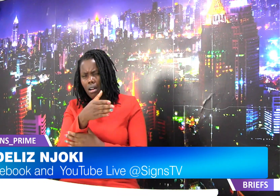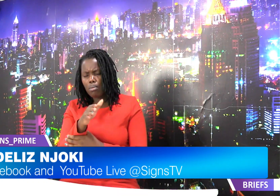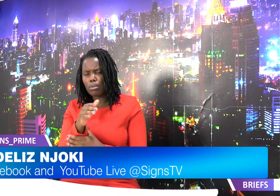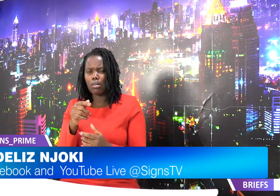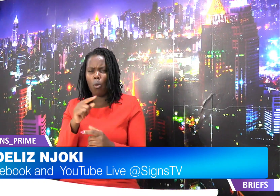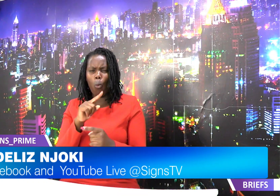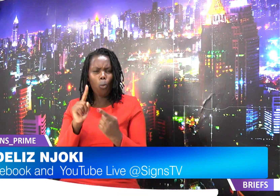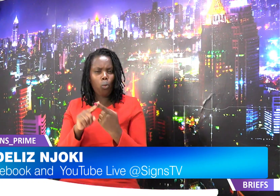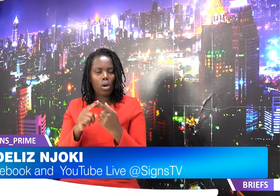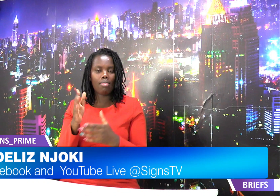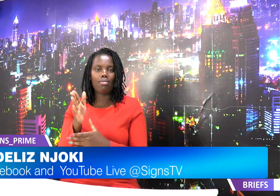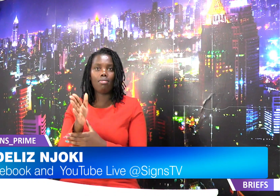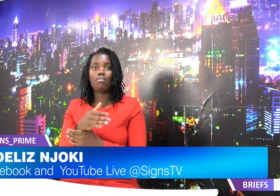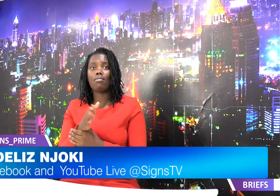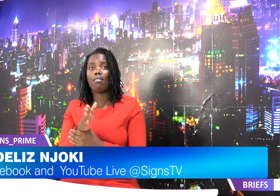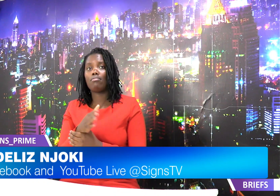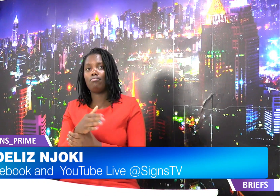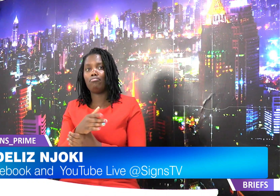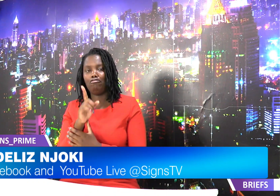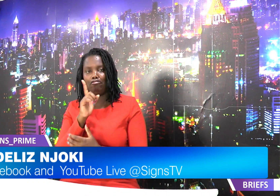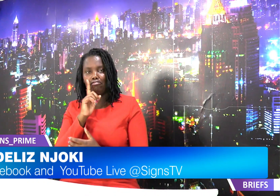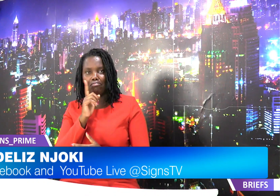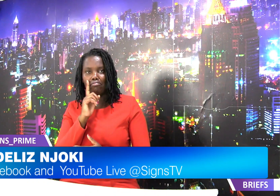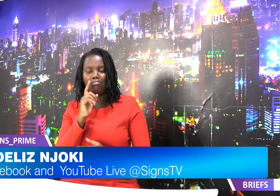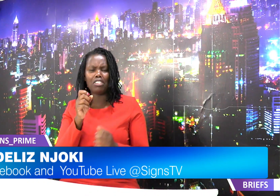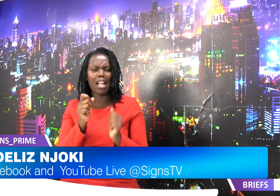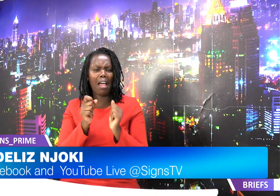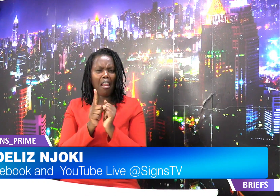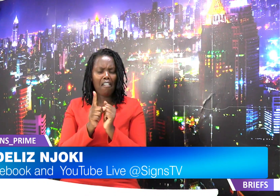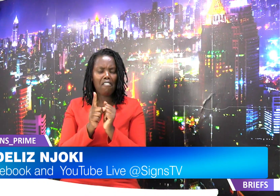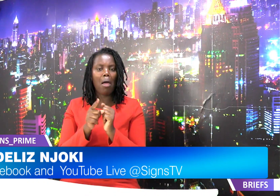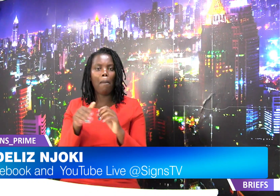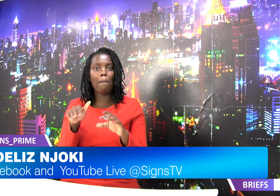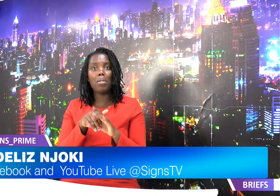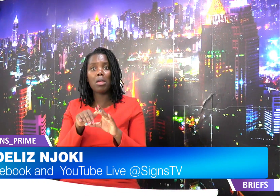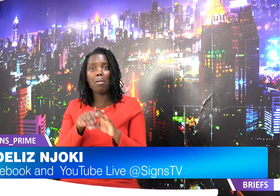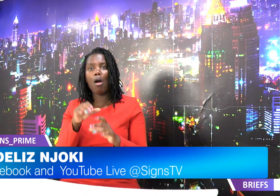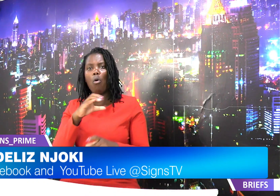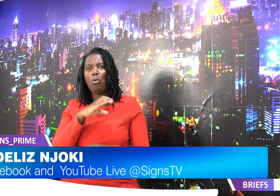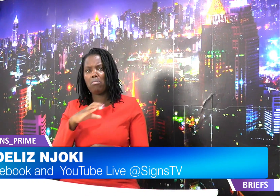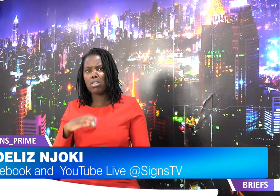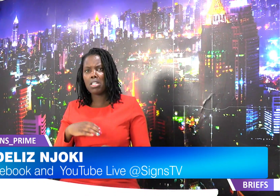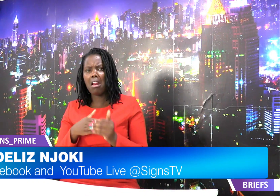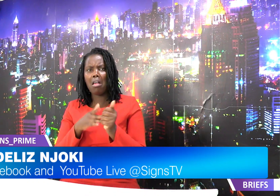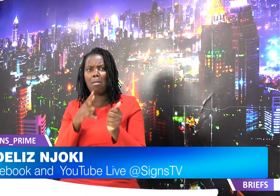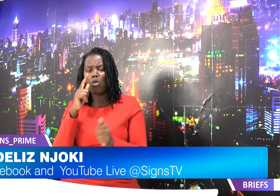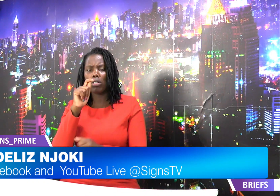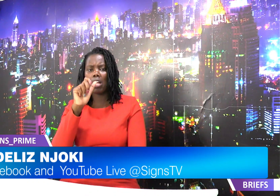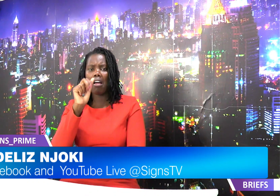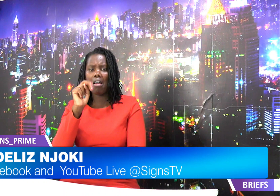is expected to release its report to Parliament on Thursday.